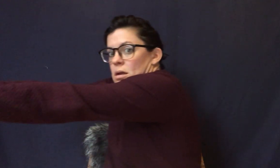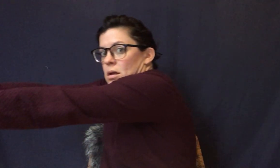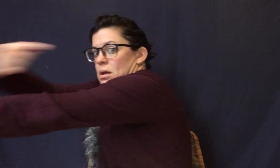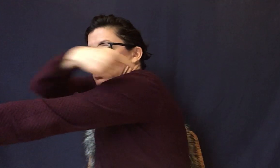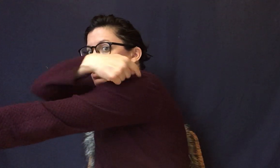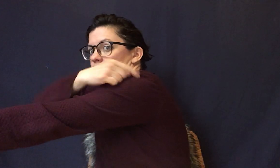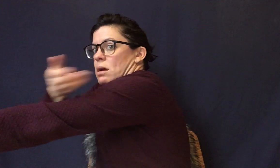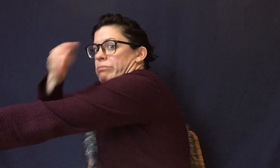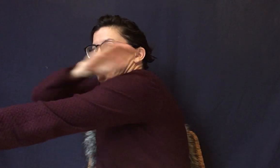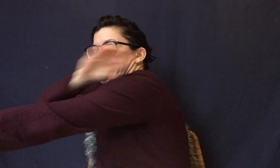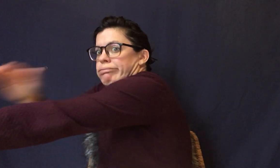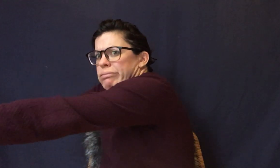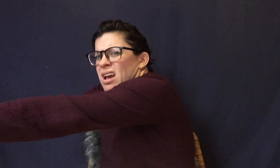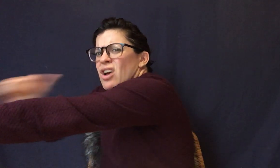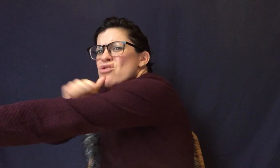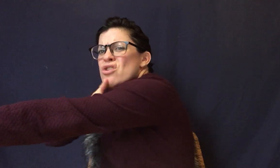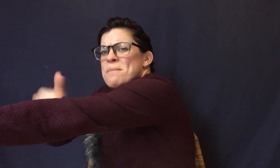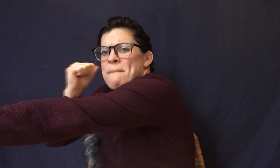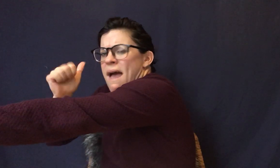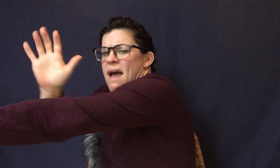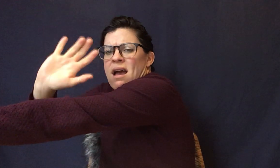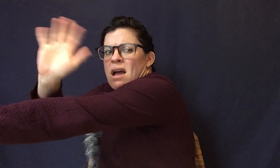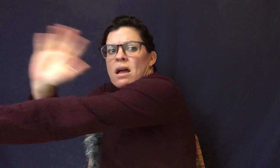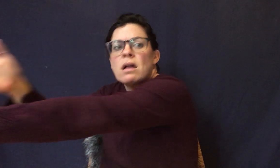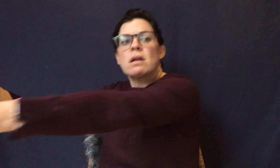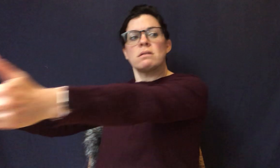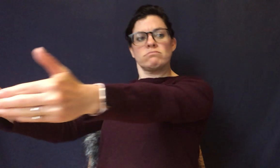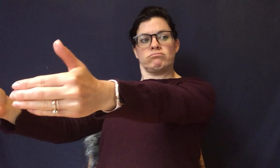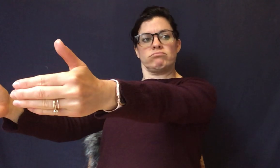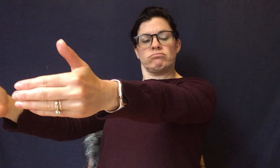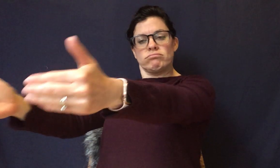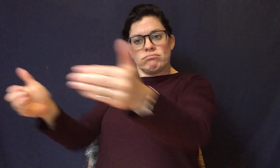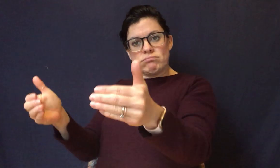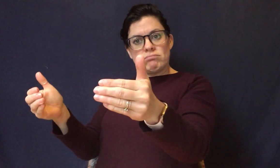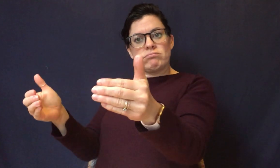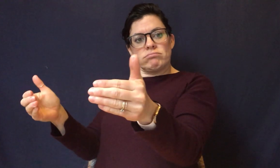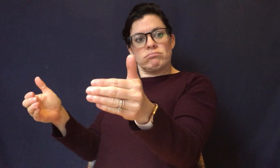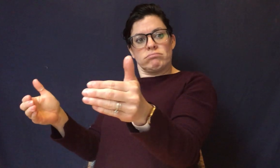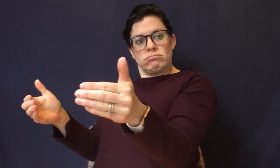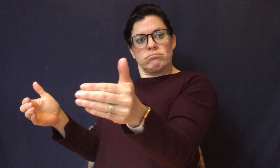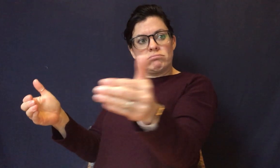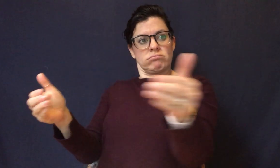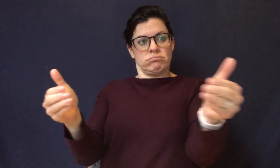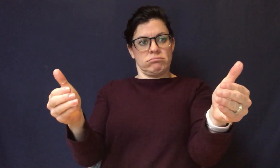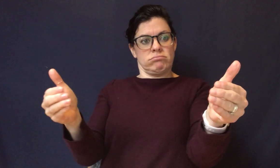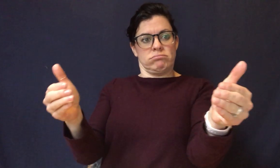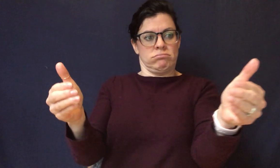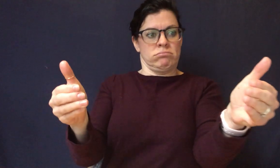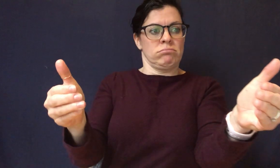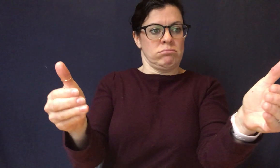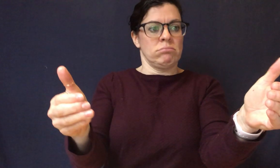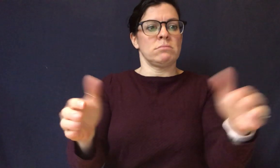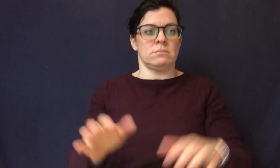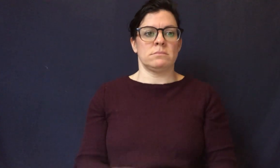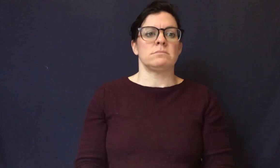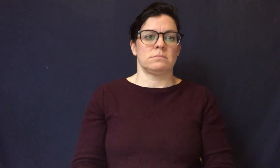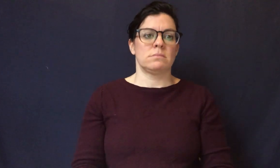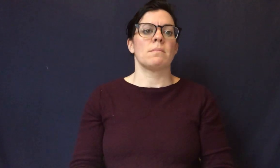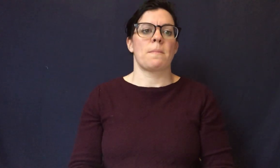pivot your feet and the body. Yeah, duh. Ask for assistance. If you're lifting a heavy load, don't try to do it yourself. Ask